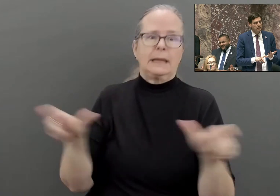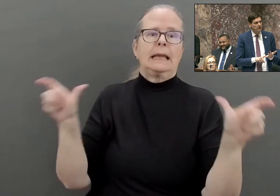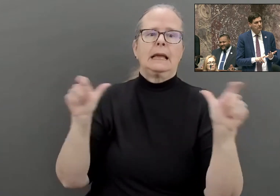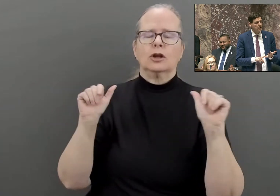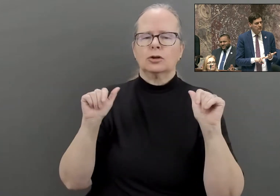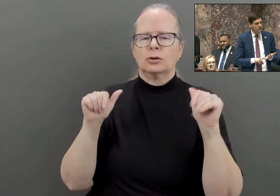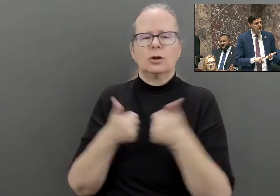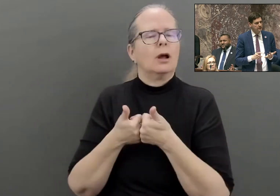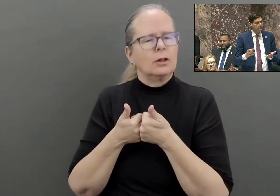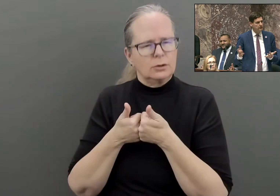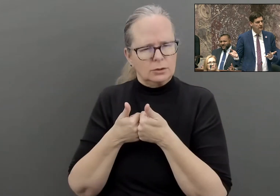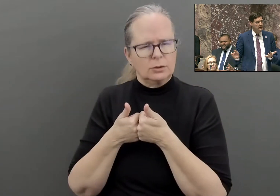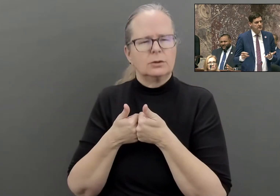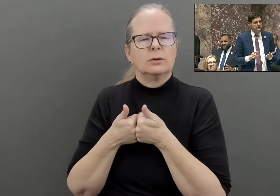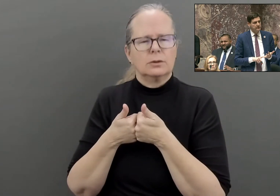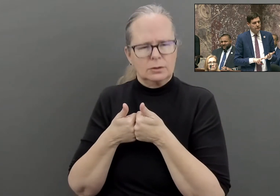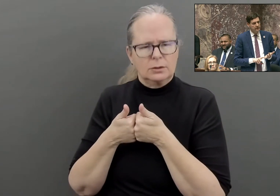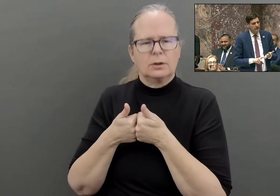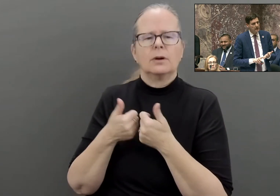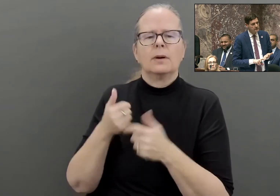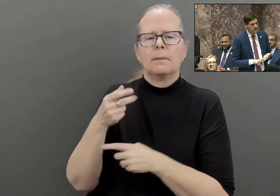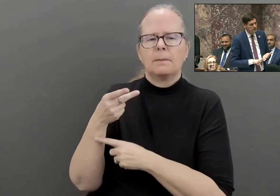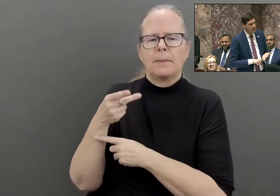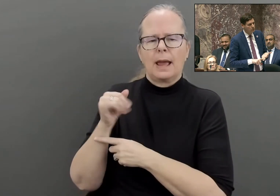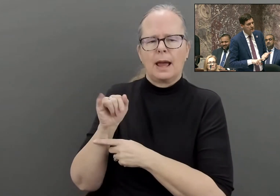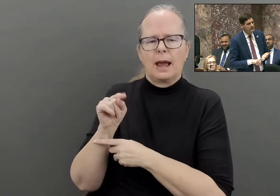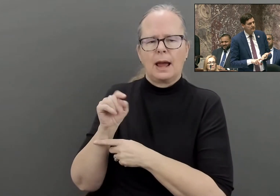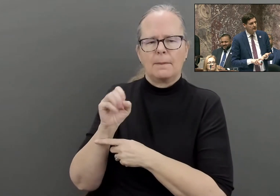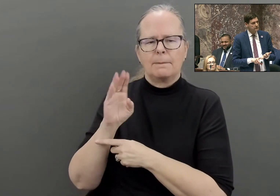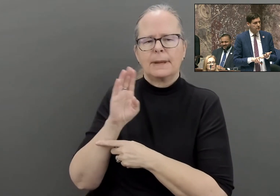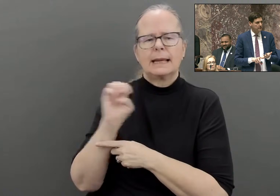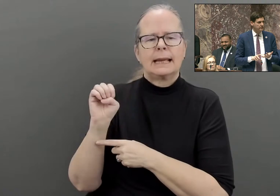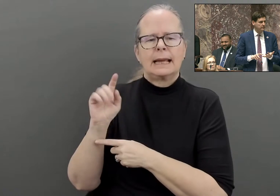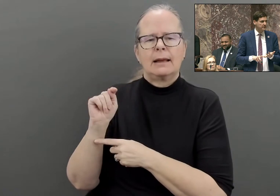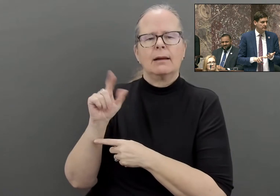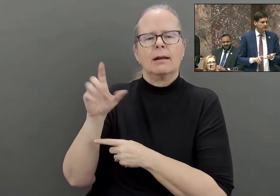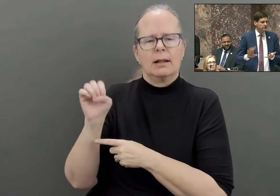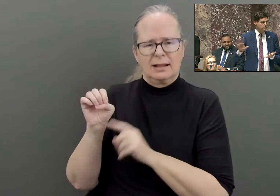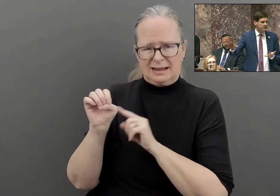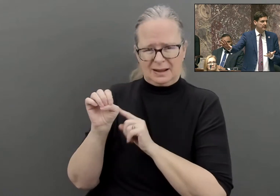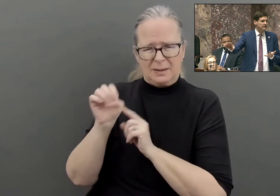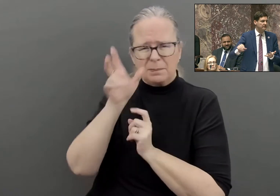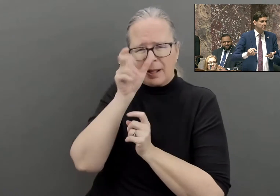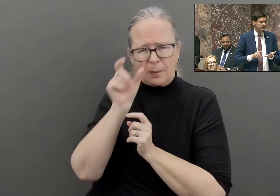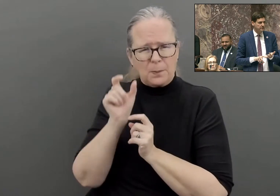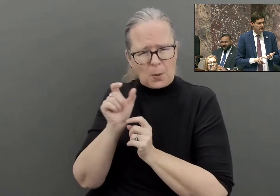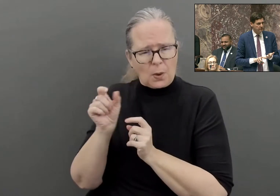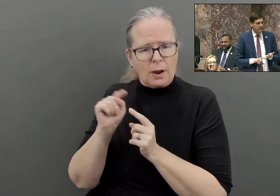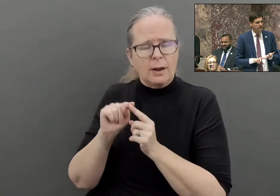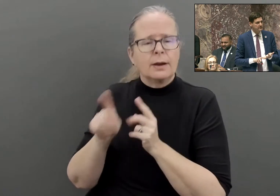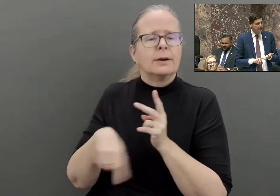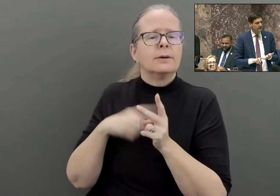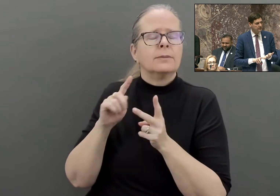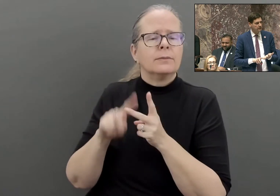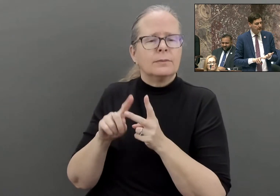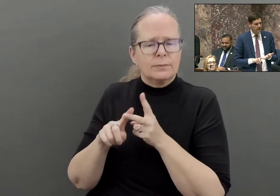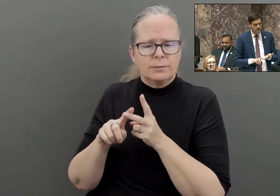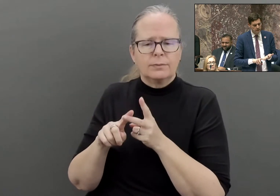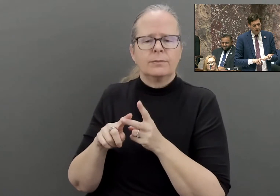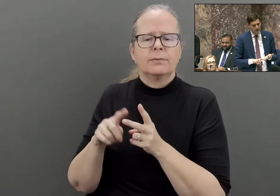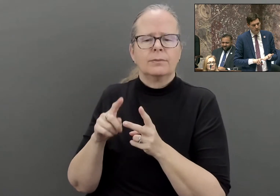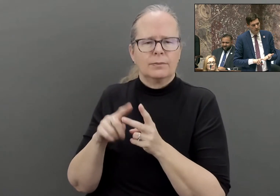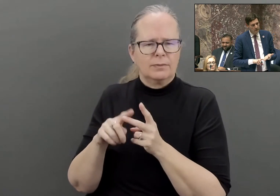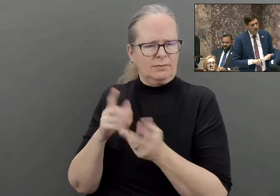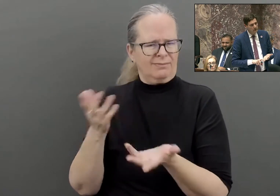Sorry, Honourable Speaker, this is an industry that lost more than 10,000 jobs under the BC Liberals, so I won't take any advice from the member that's heckling.